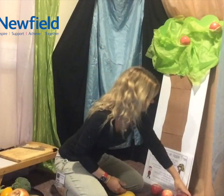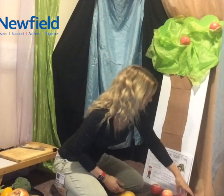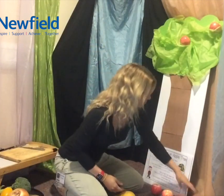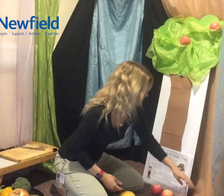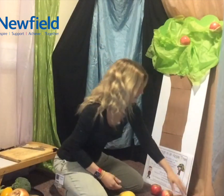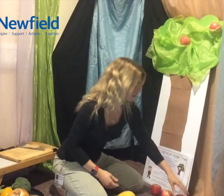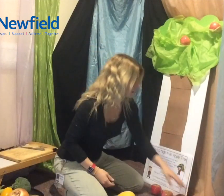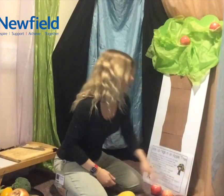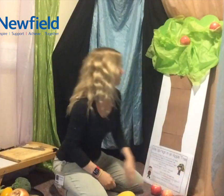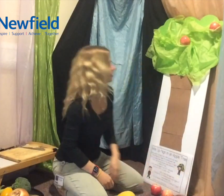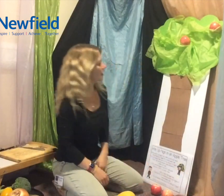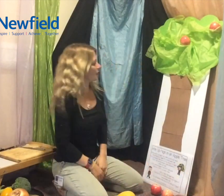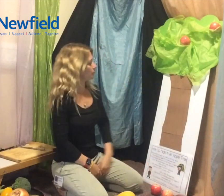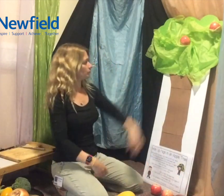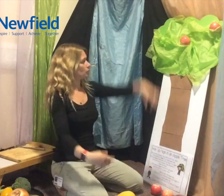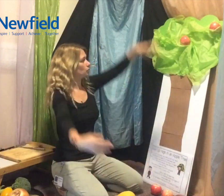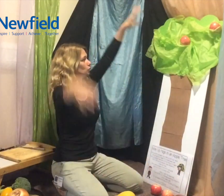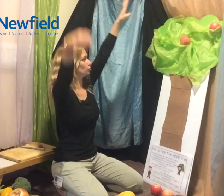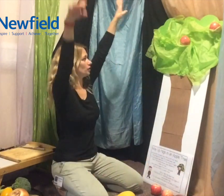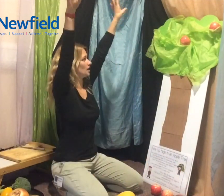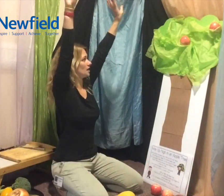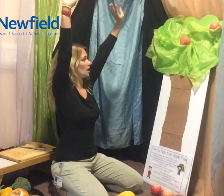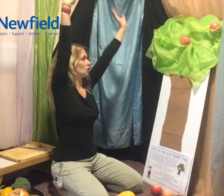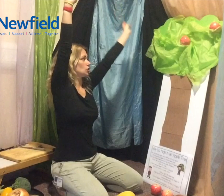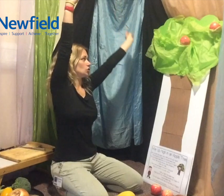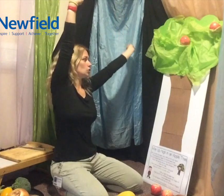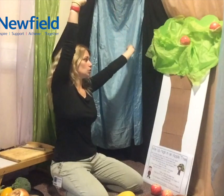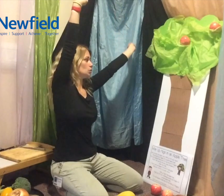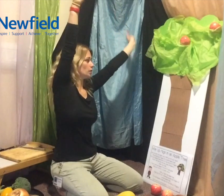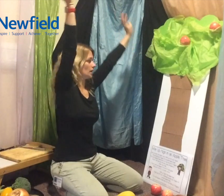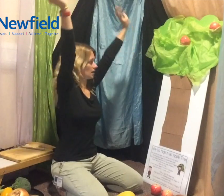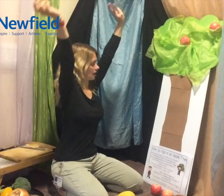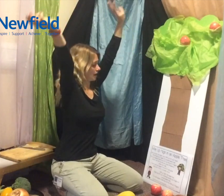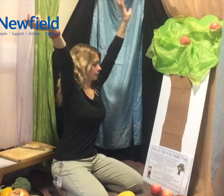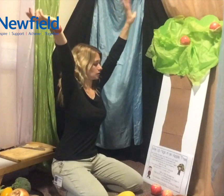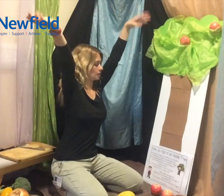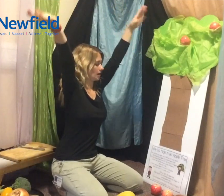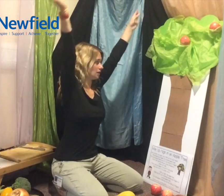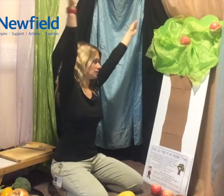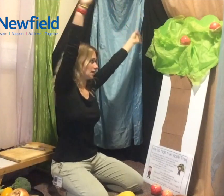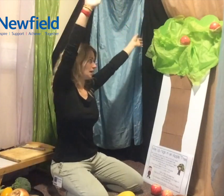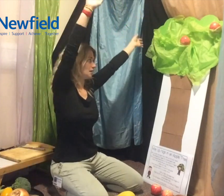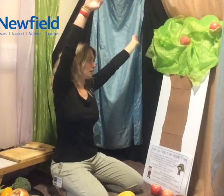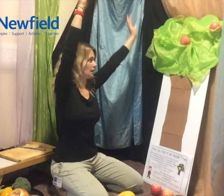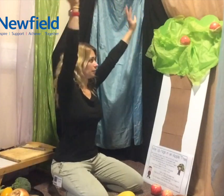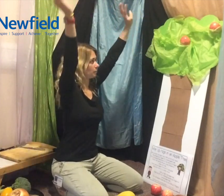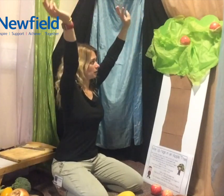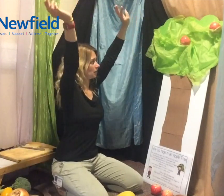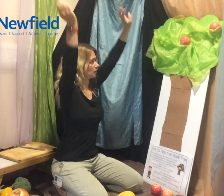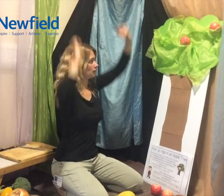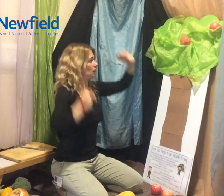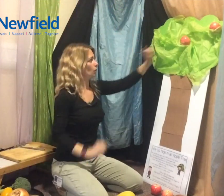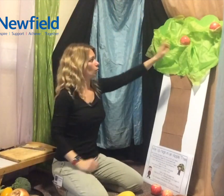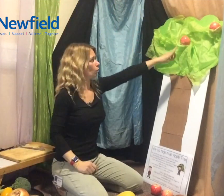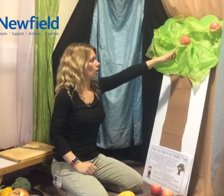up high in that apple tree, 2 red apples smiled down at me.